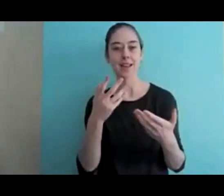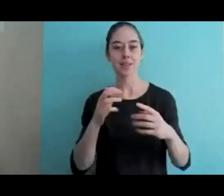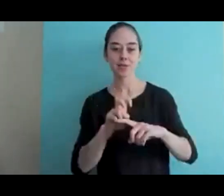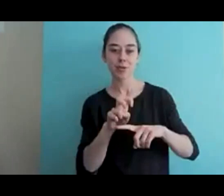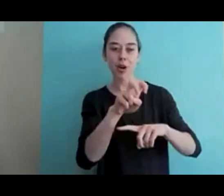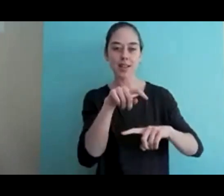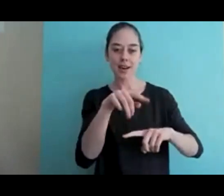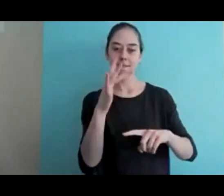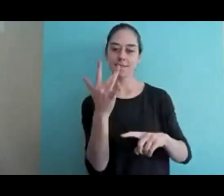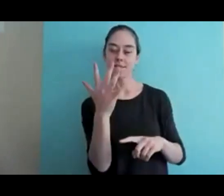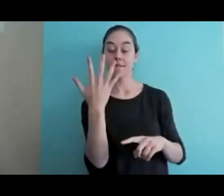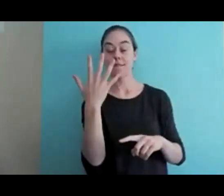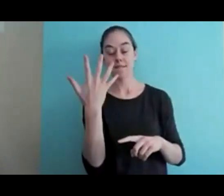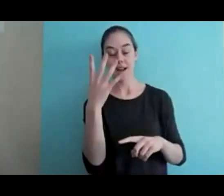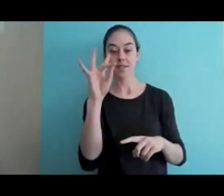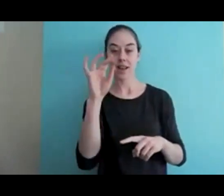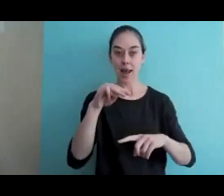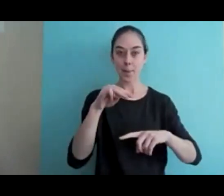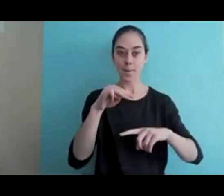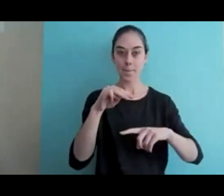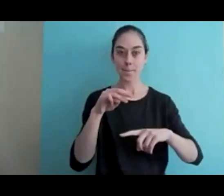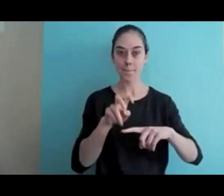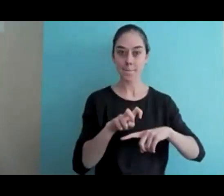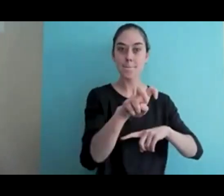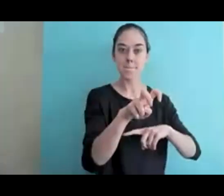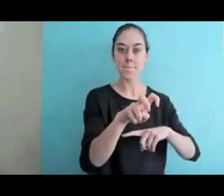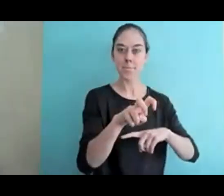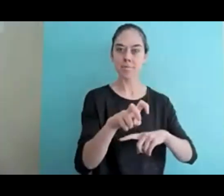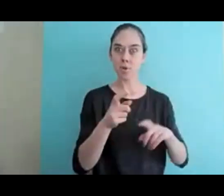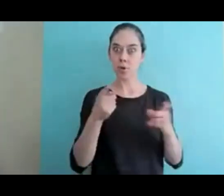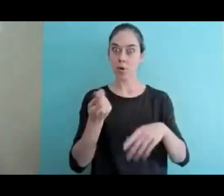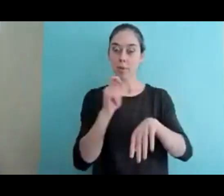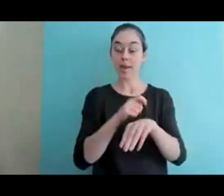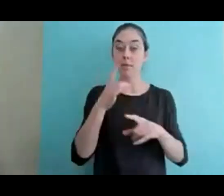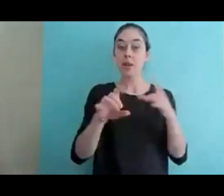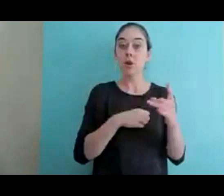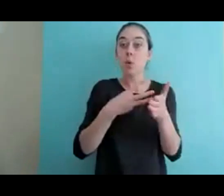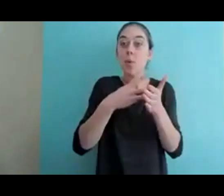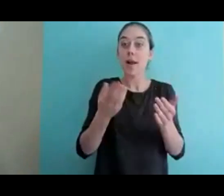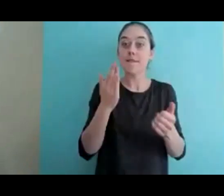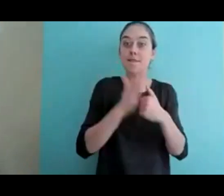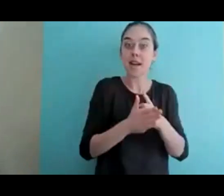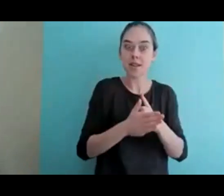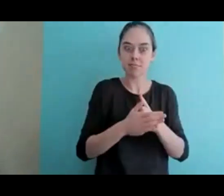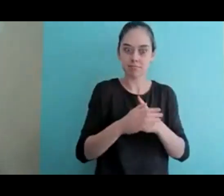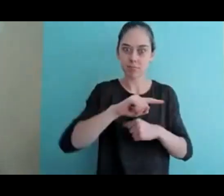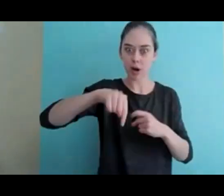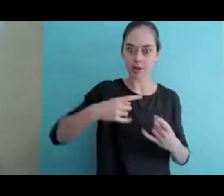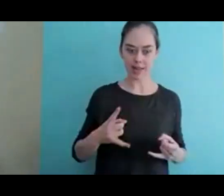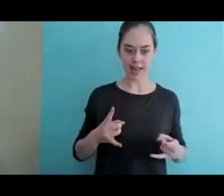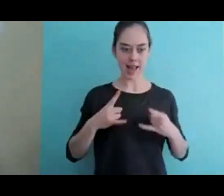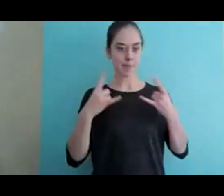on that 5 kilometer mark and we do our best and we make sure when we finish that we're really, really happy with